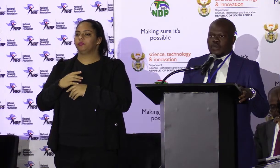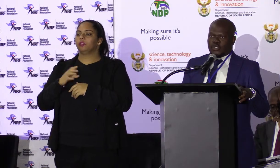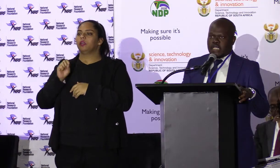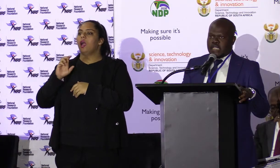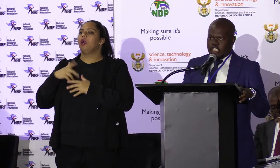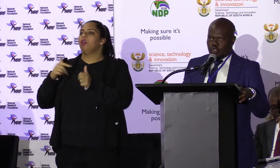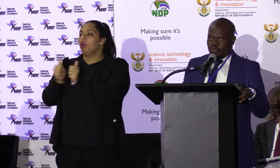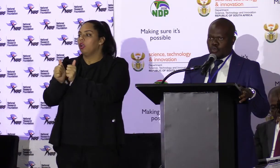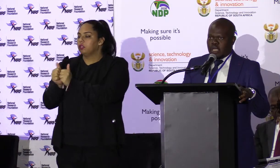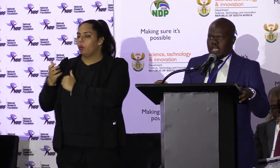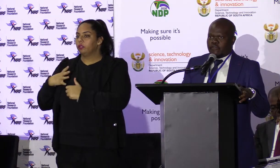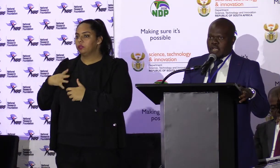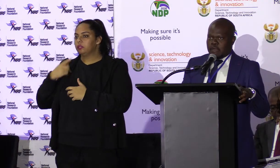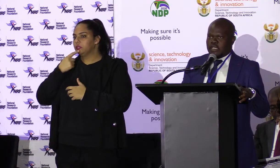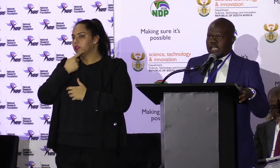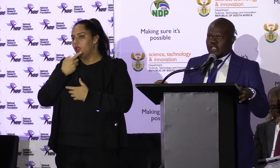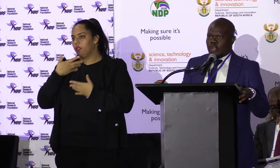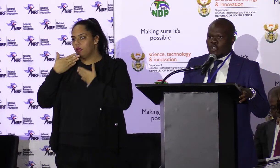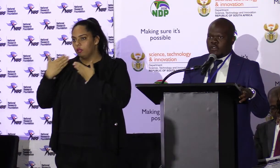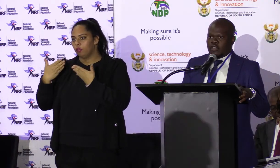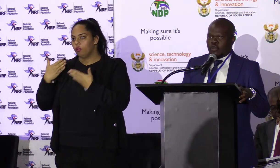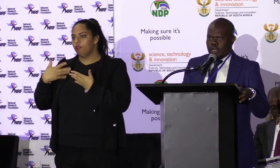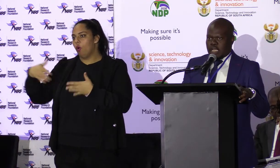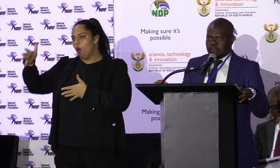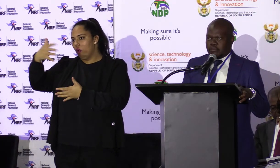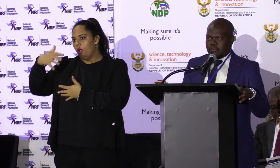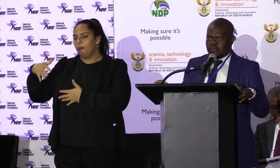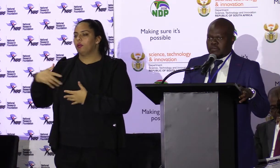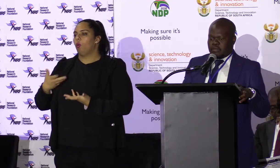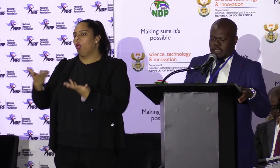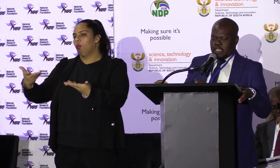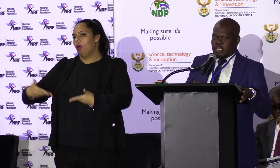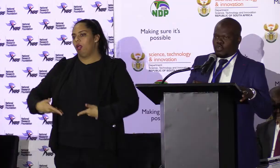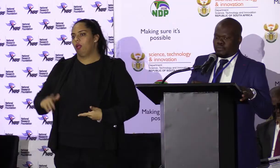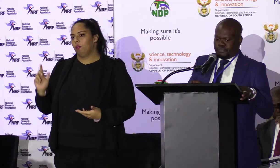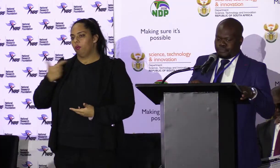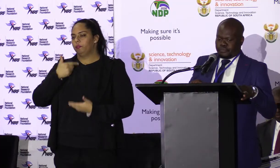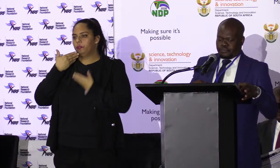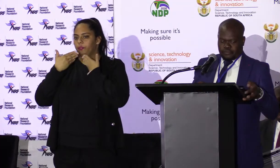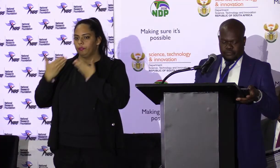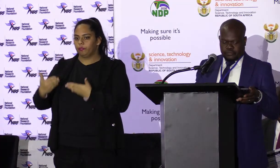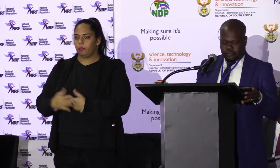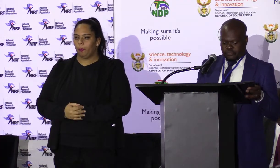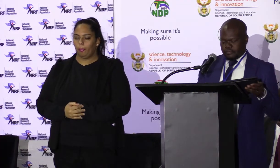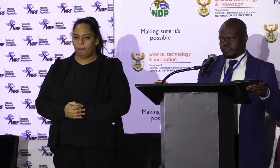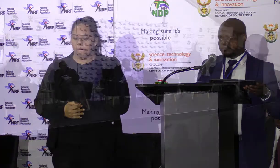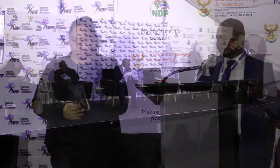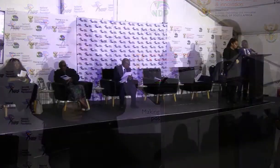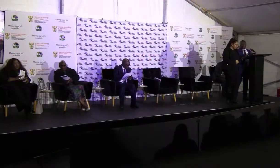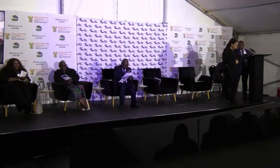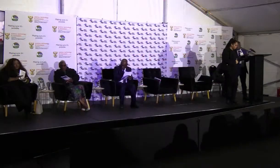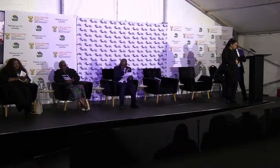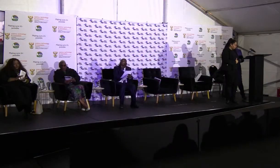colleagues, I just want to say thank you for coming, and you're all welcome. I thank you.